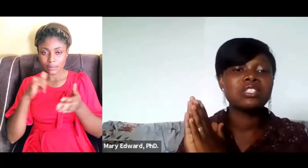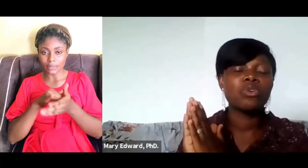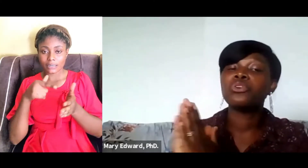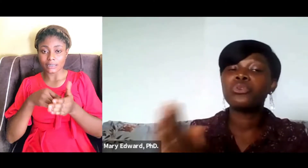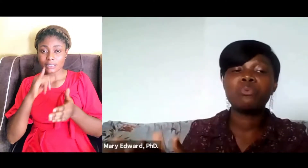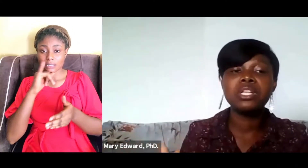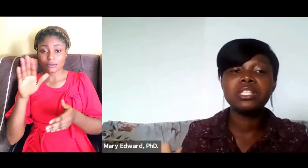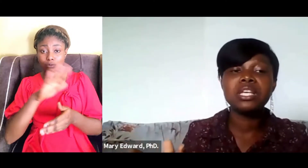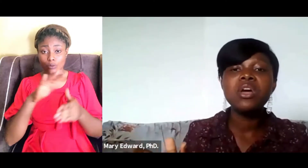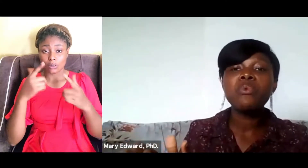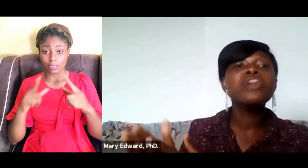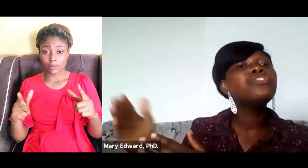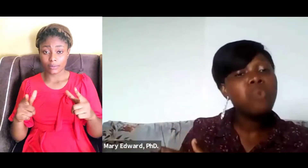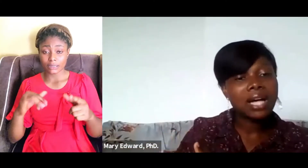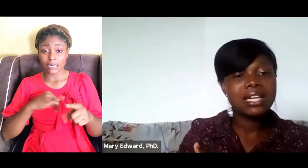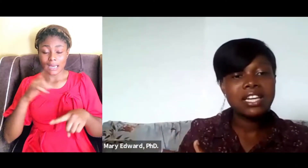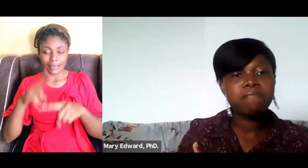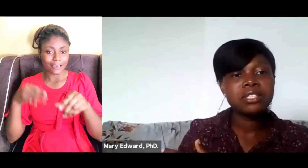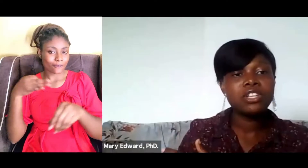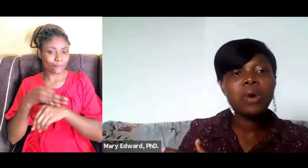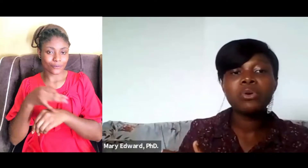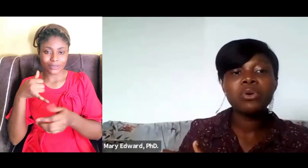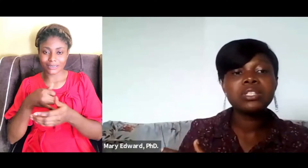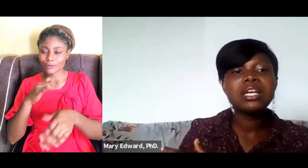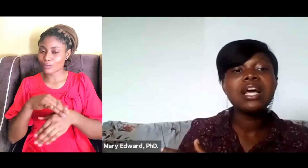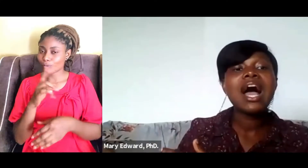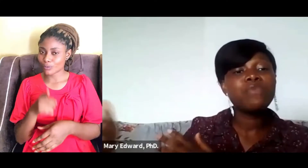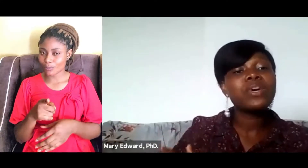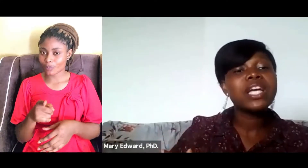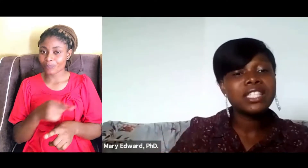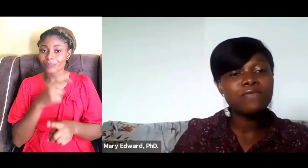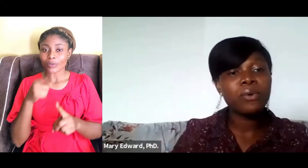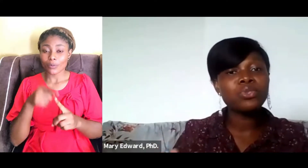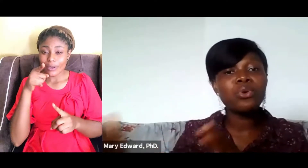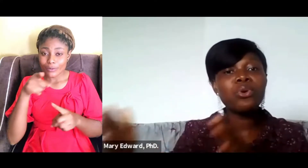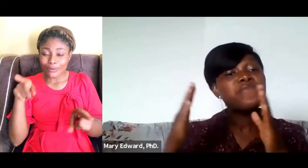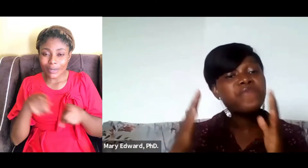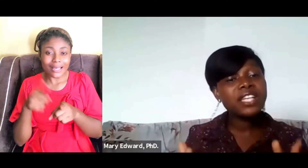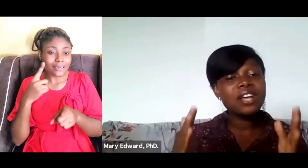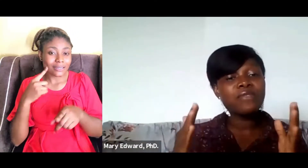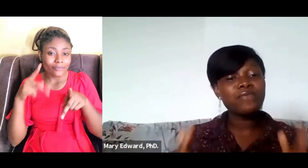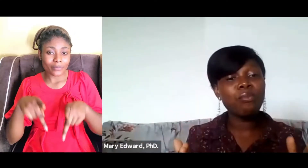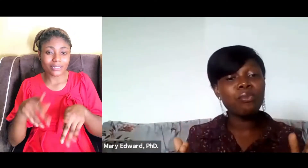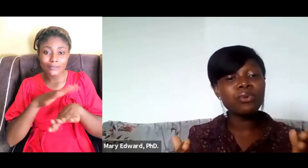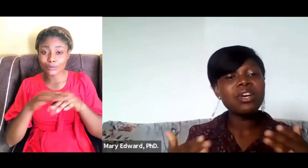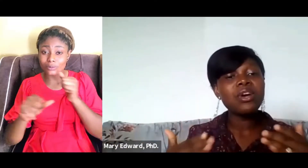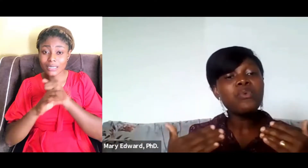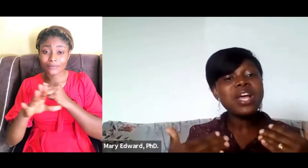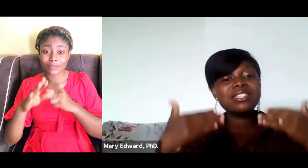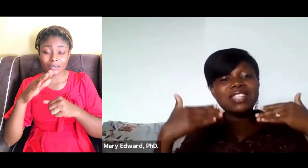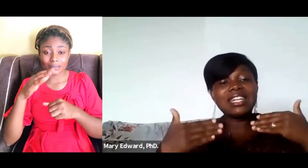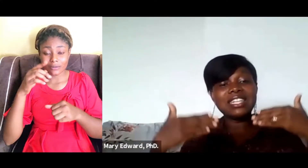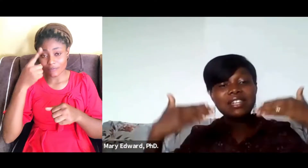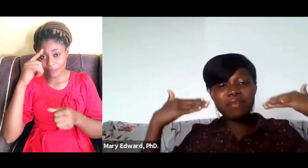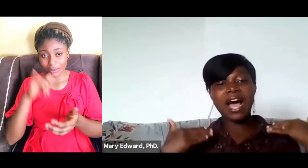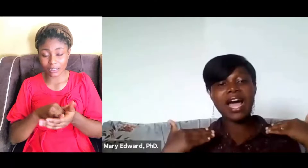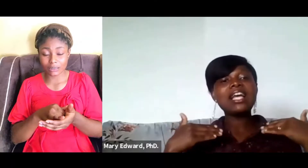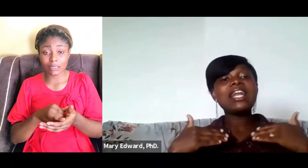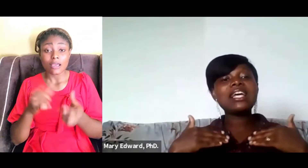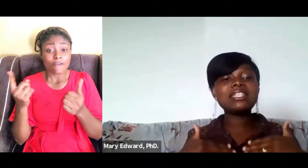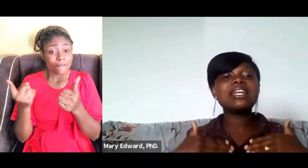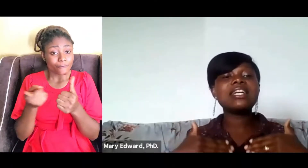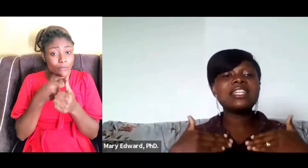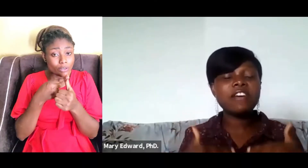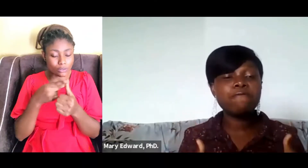and force it on your community when you, as a deaf person, you are not advocating for it. So first and foremost, we standing